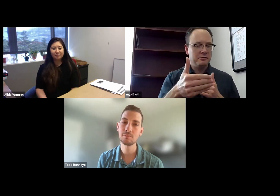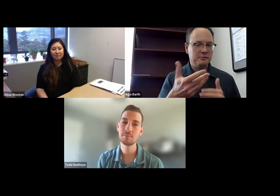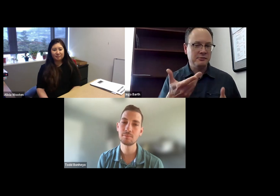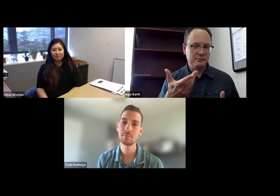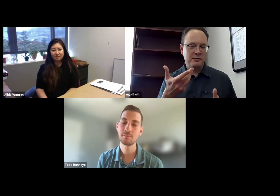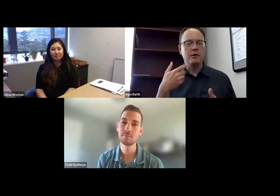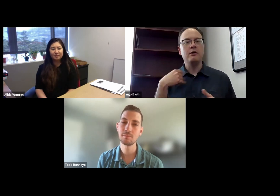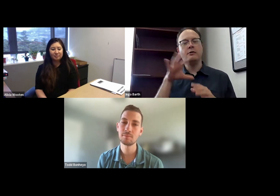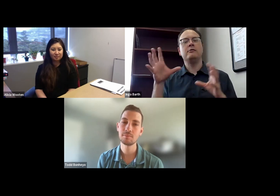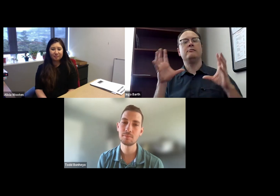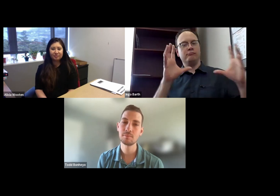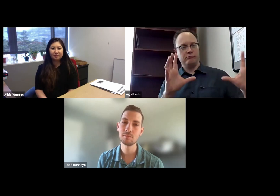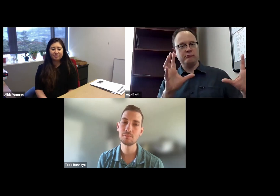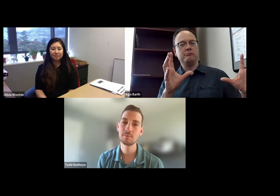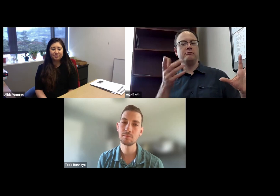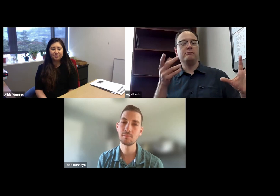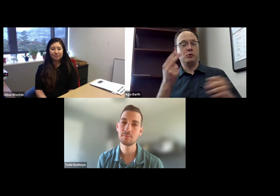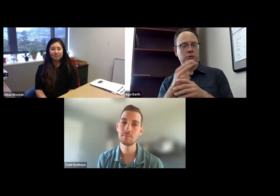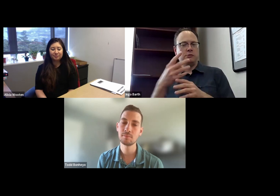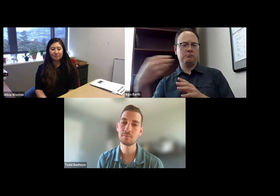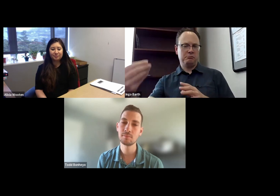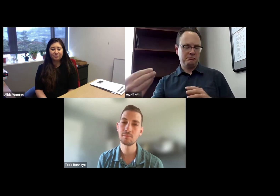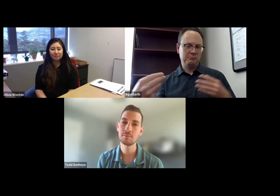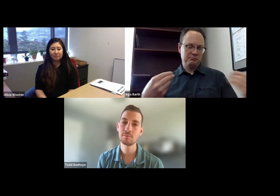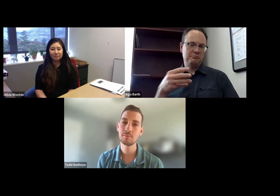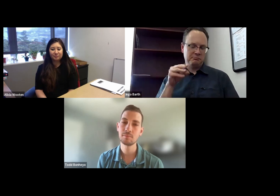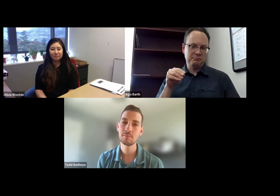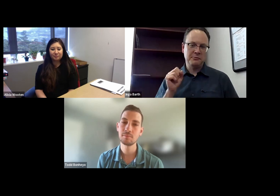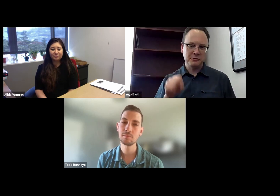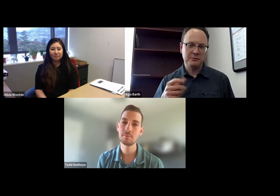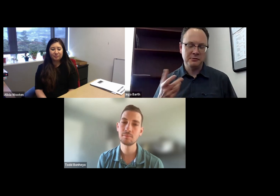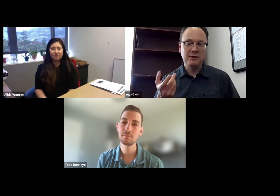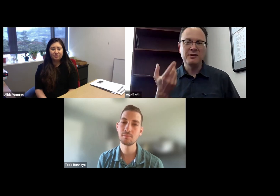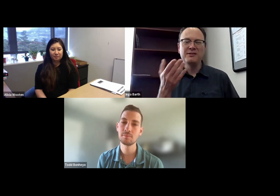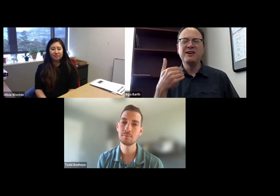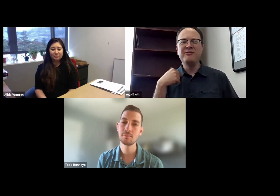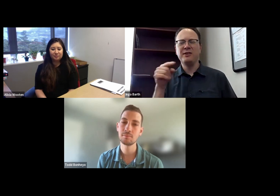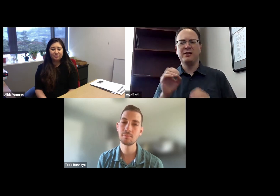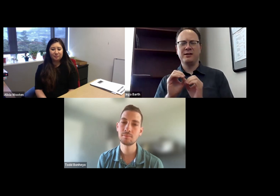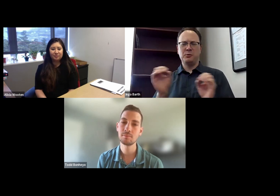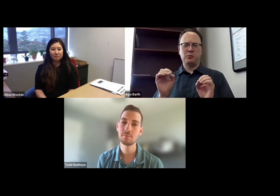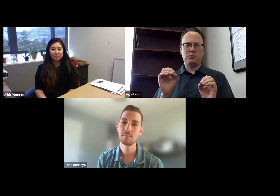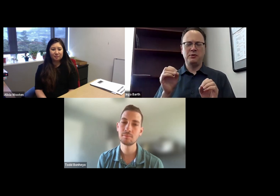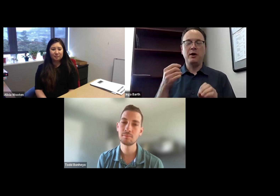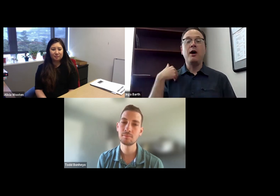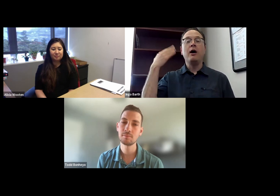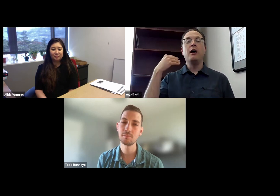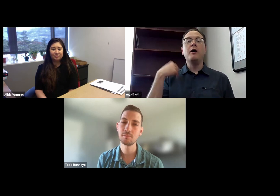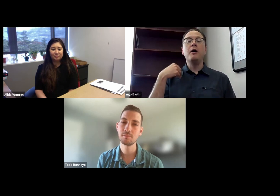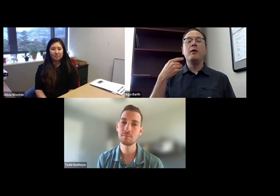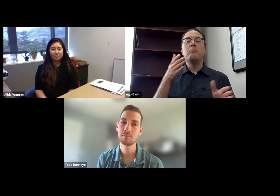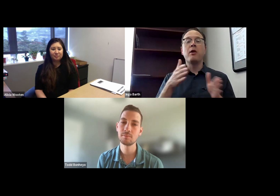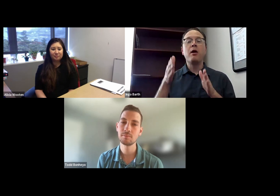some chemicals that are just not used in many everyday conversations. But if we had them, then we would be able to